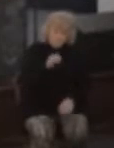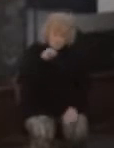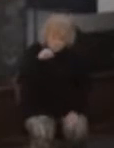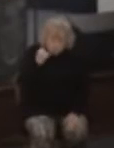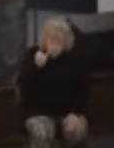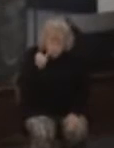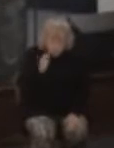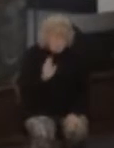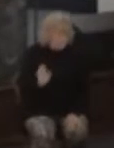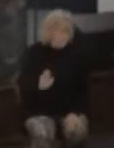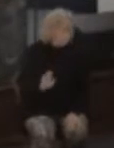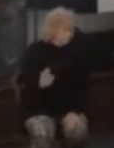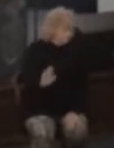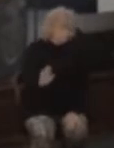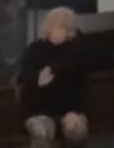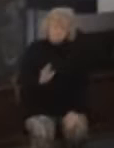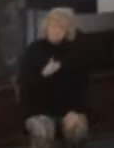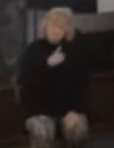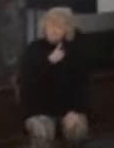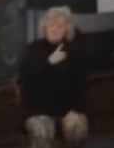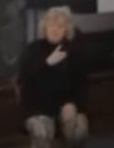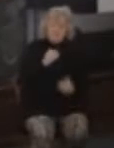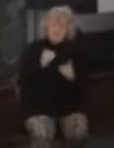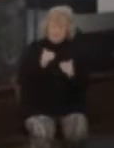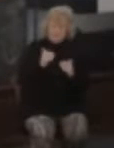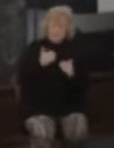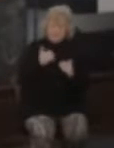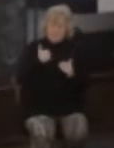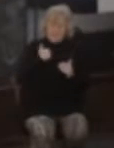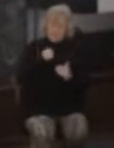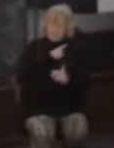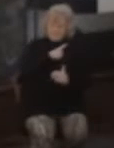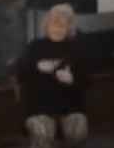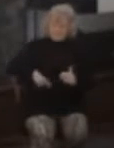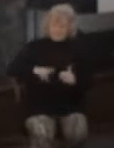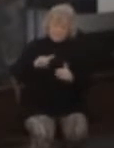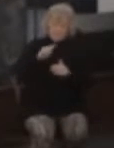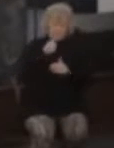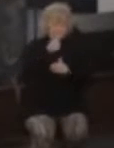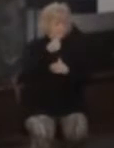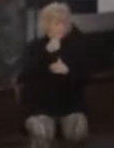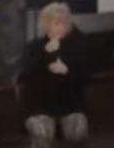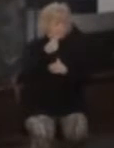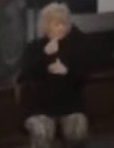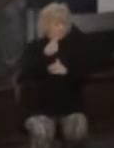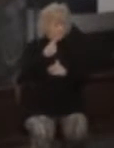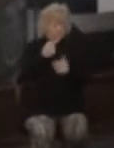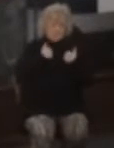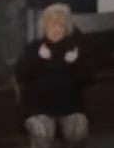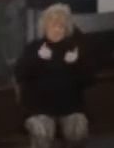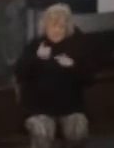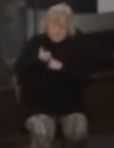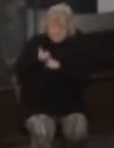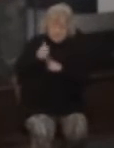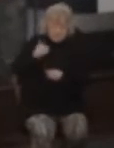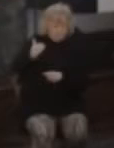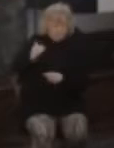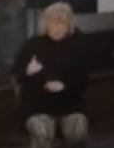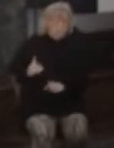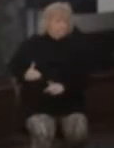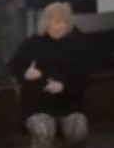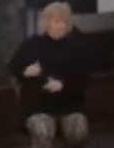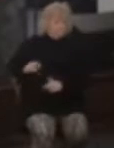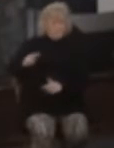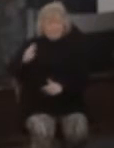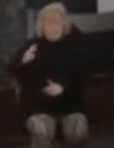puts David before himself. That's what love does. It puts others first. Romans chapter 12, verse